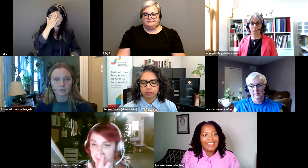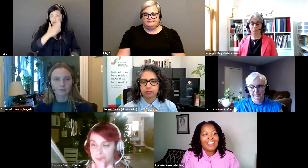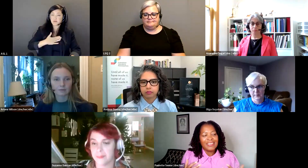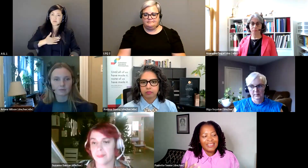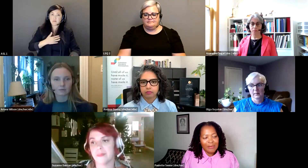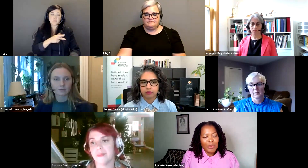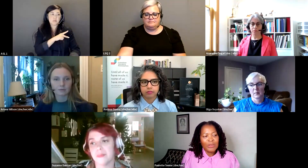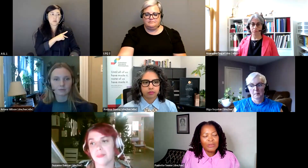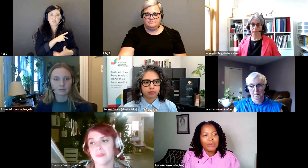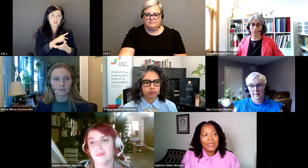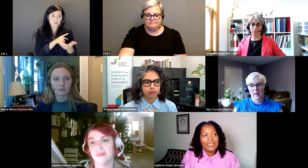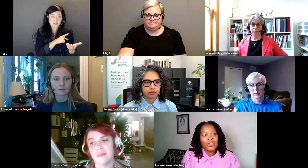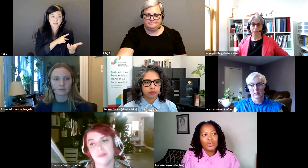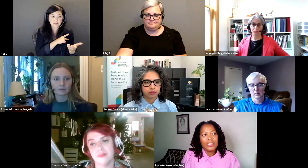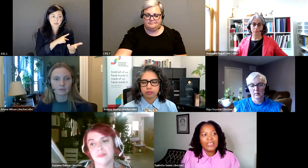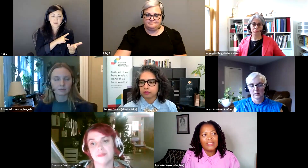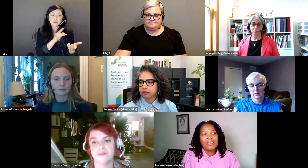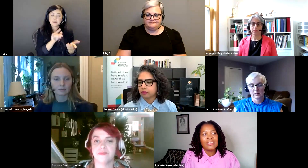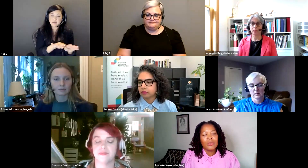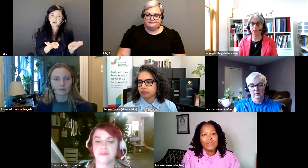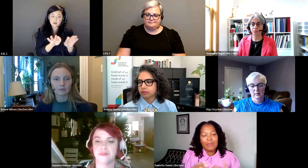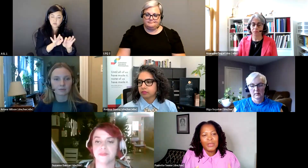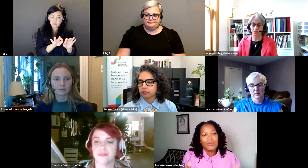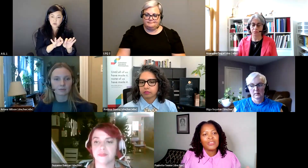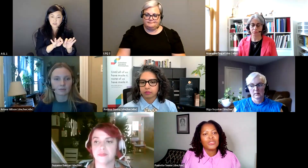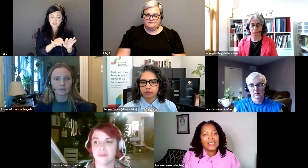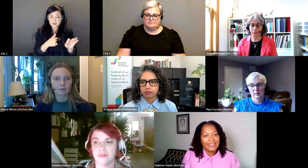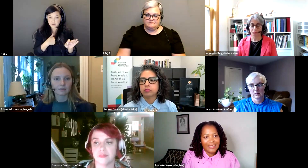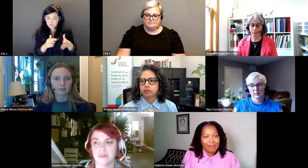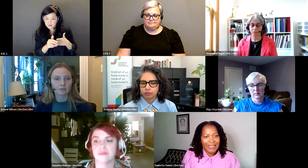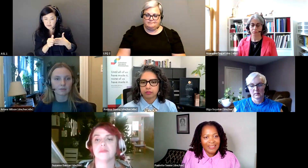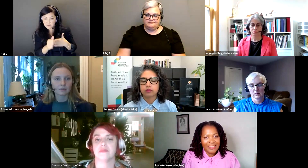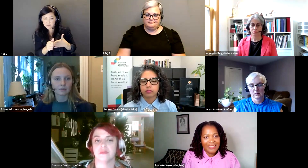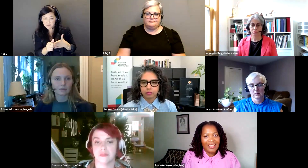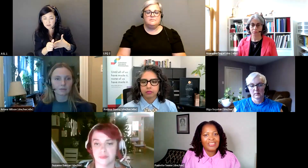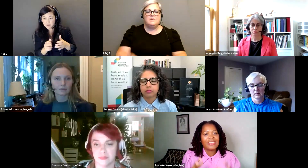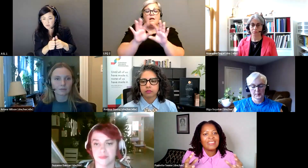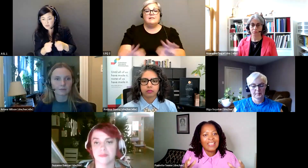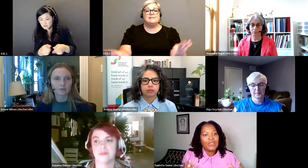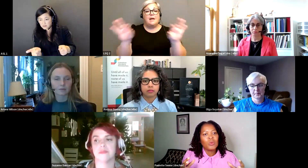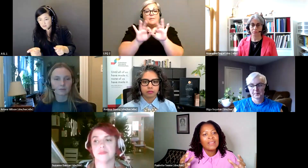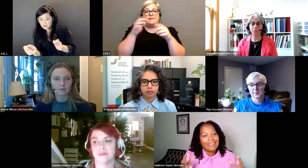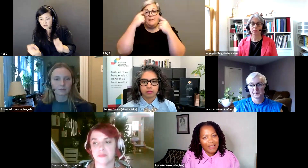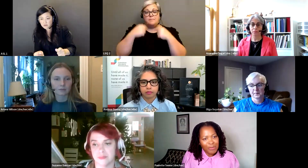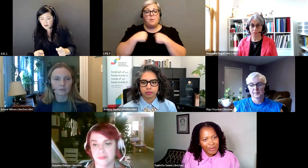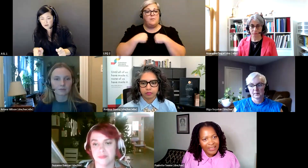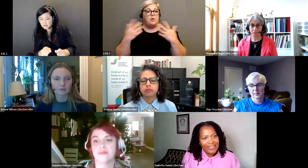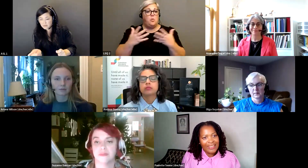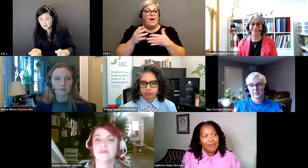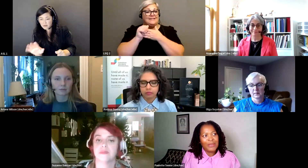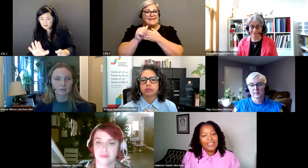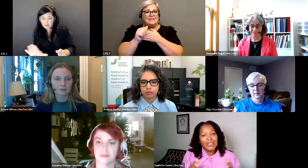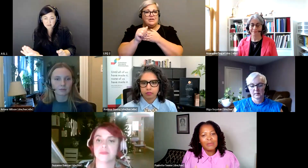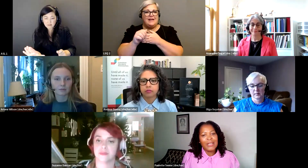is, it's important for me to lead with people's strengths in mind, understanding what they